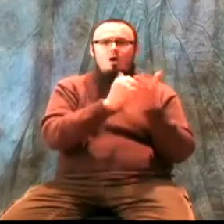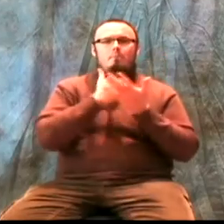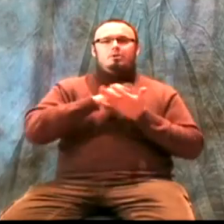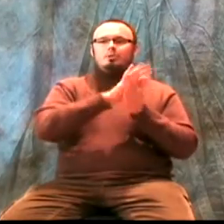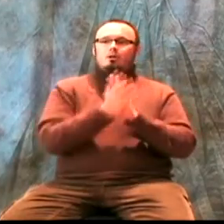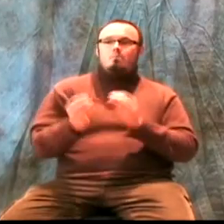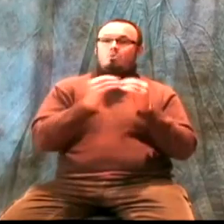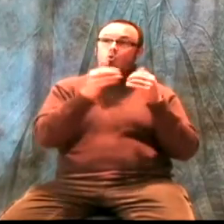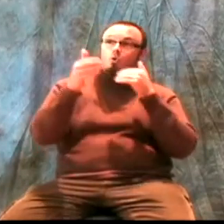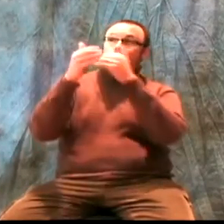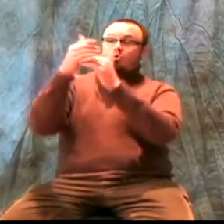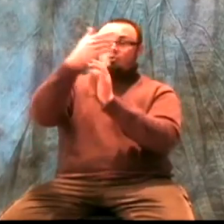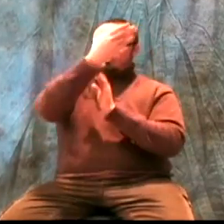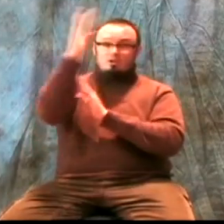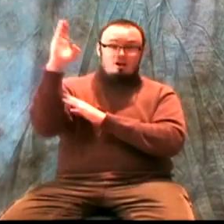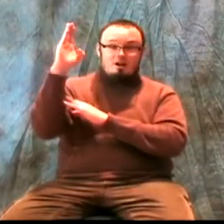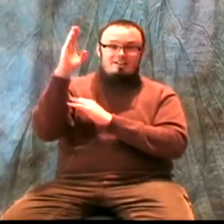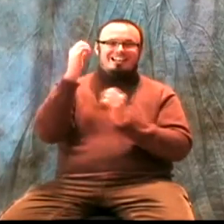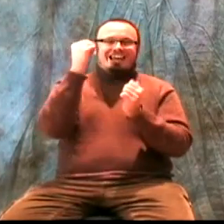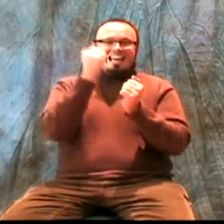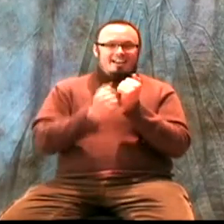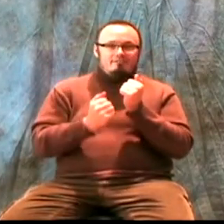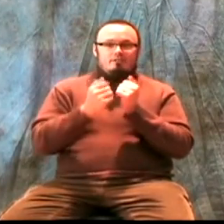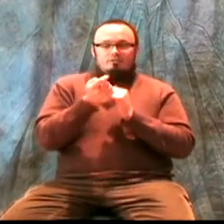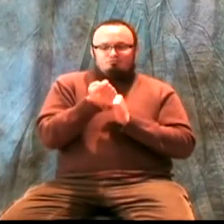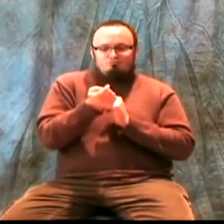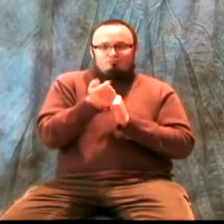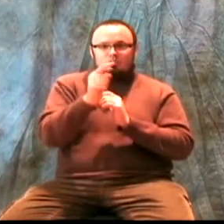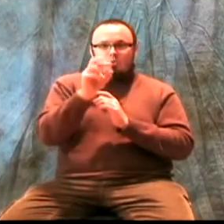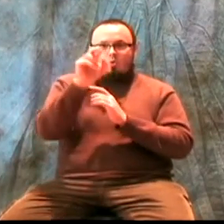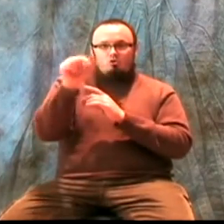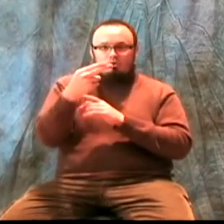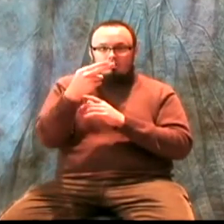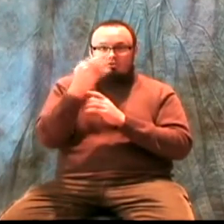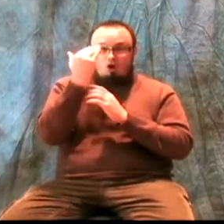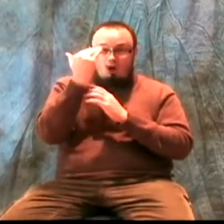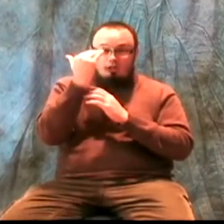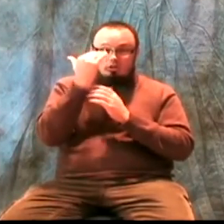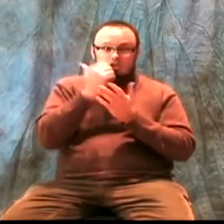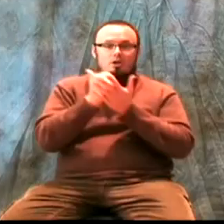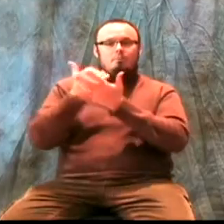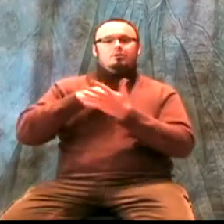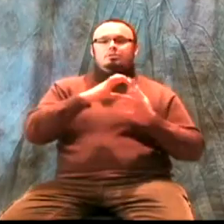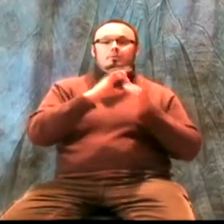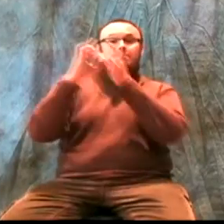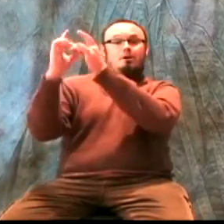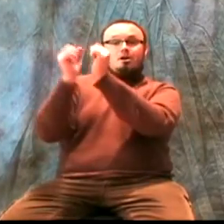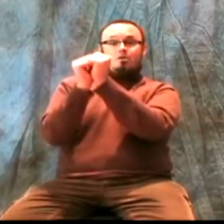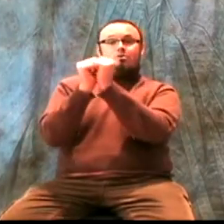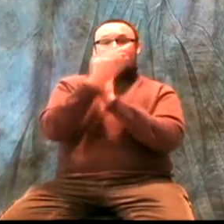binds you to God. It's His book and His instructions. That's what the Torah and the commandments are here